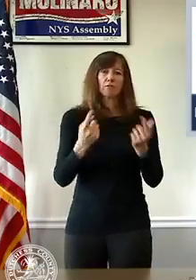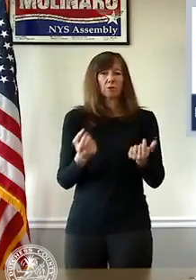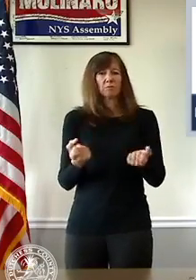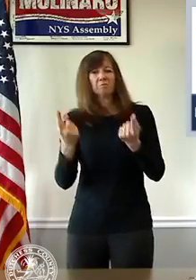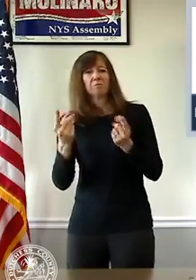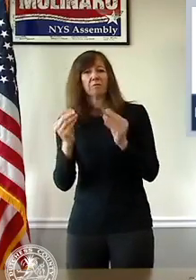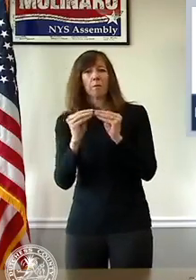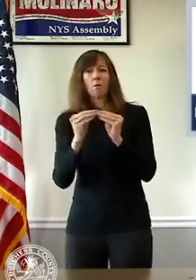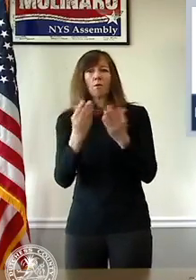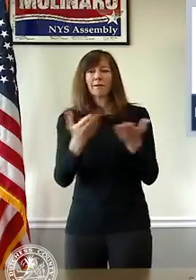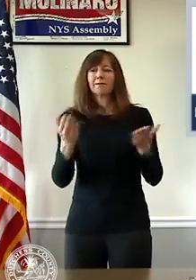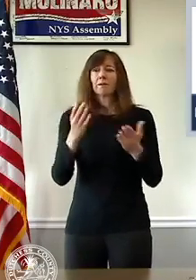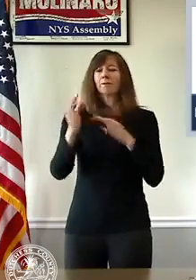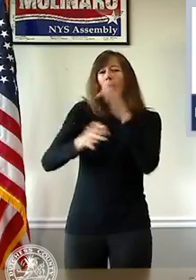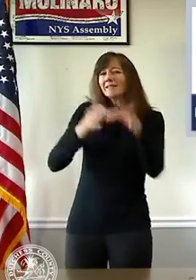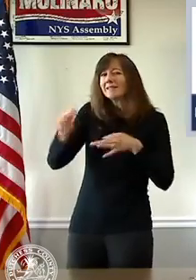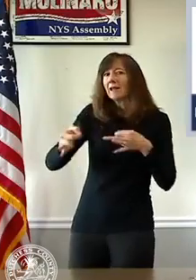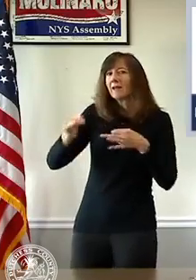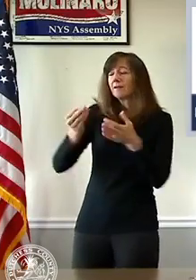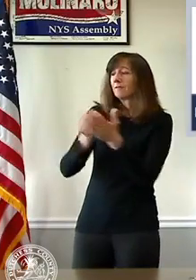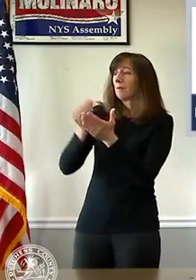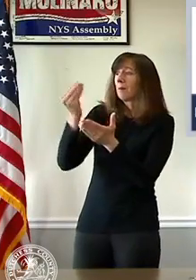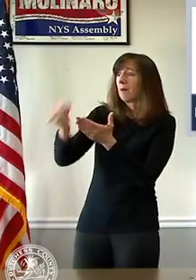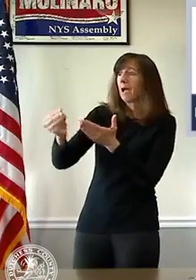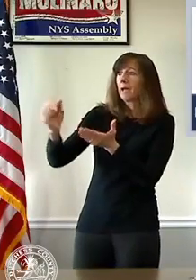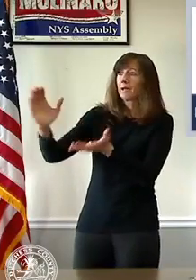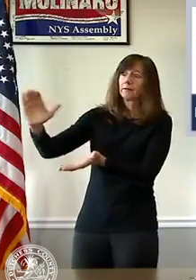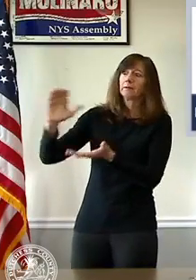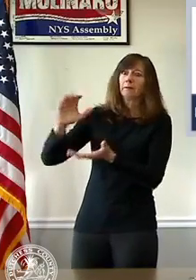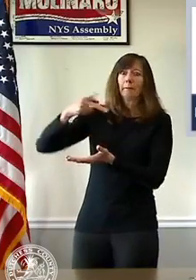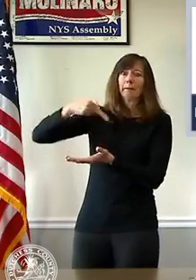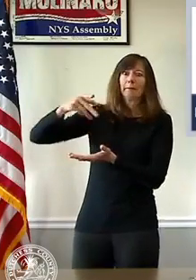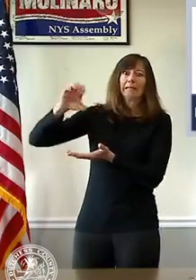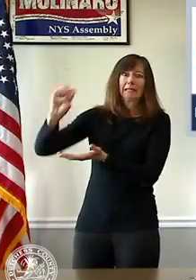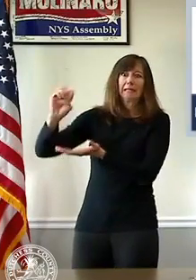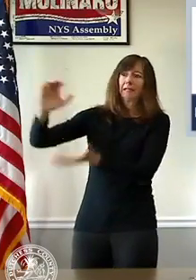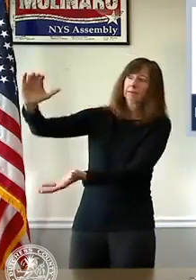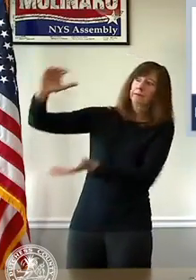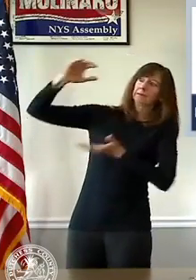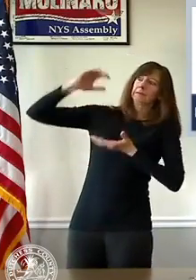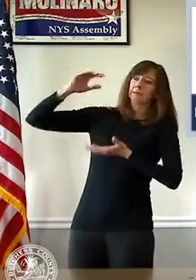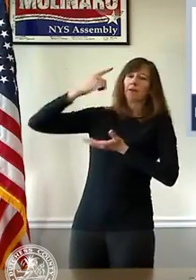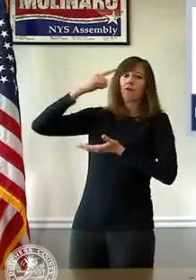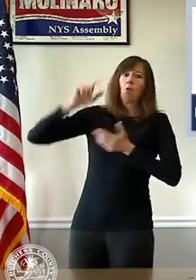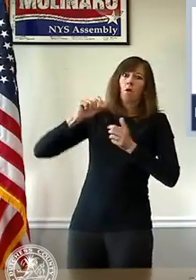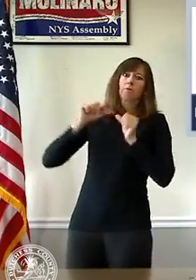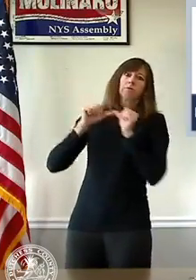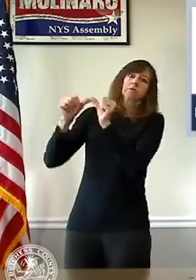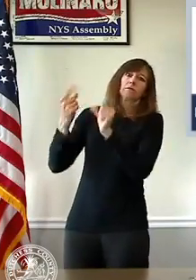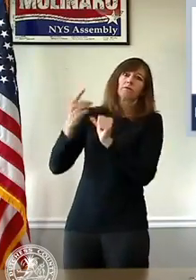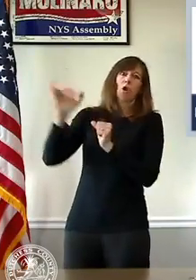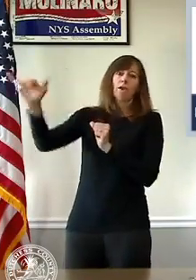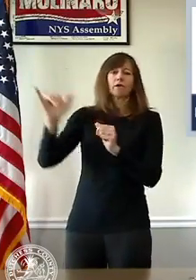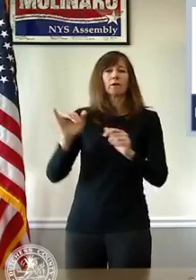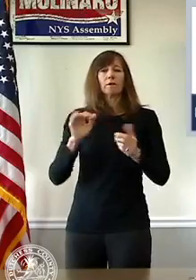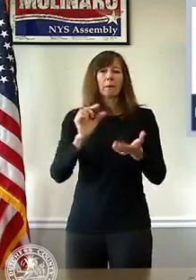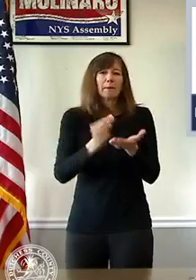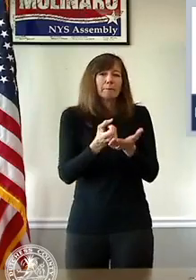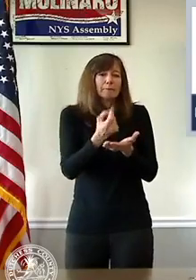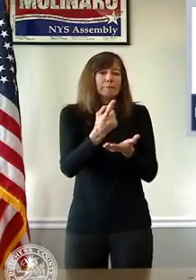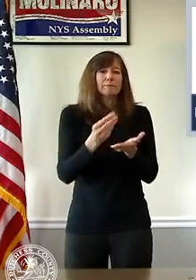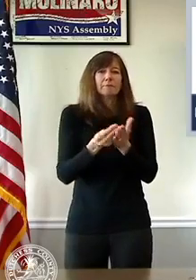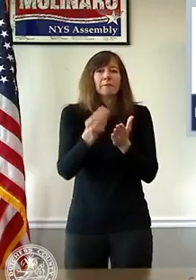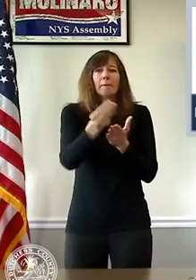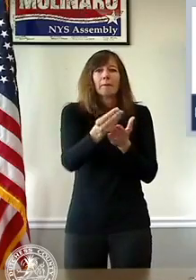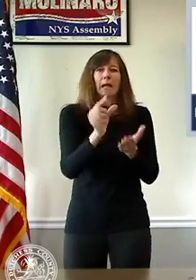of buying a lifetime supply of PPE, maybe you buy a week of PPE. And then over the course of time, you buy a little bit more. And I understand that, but